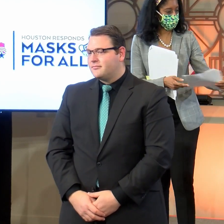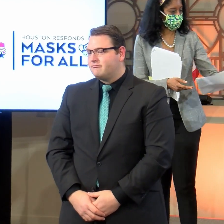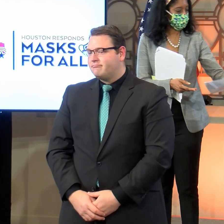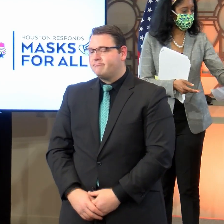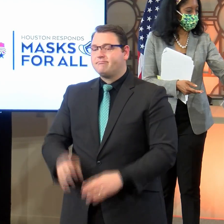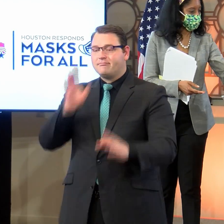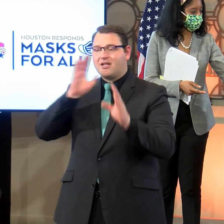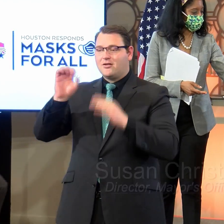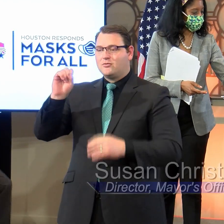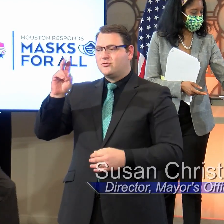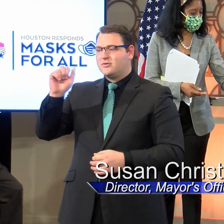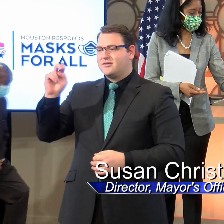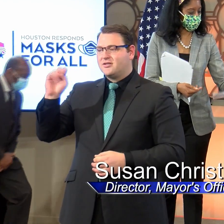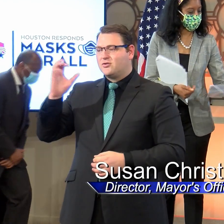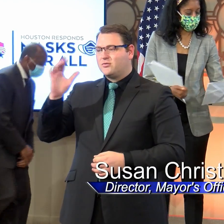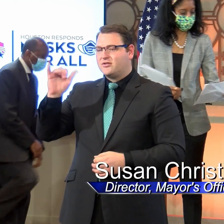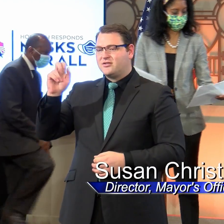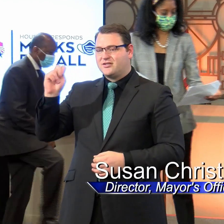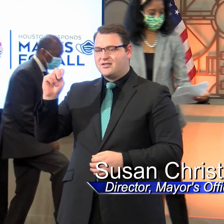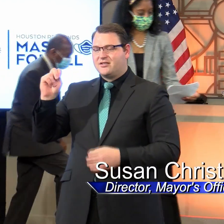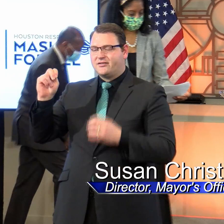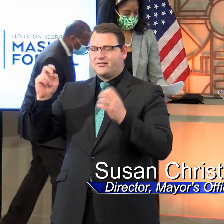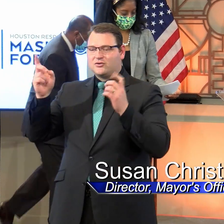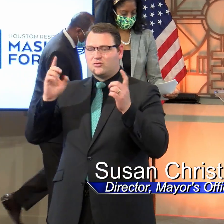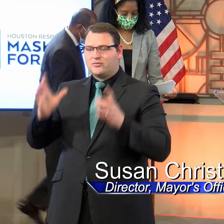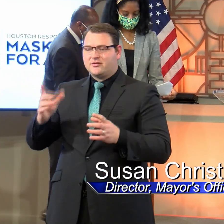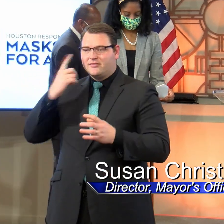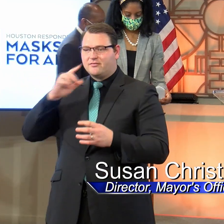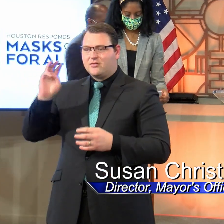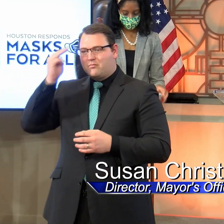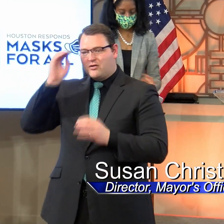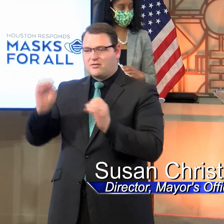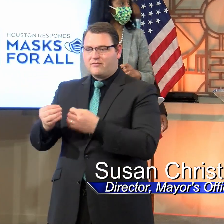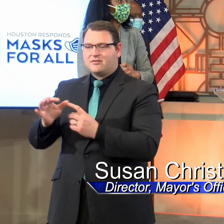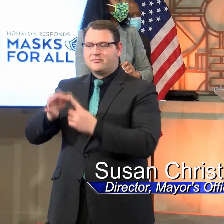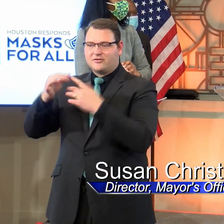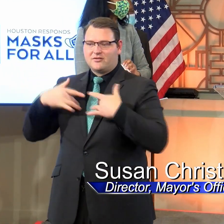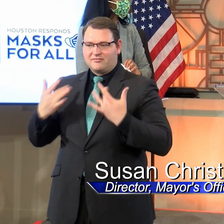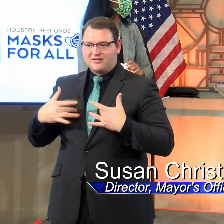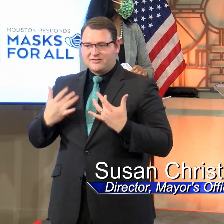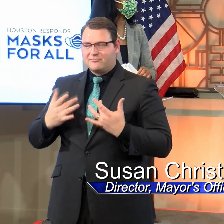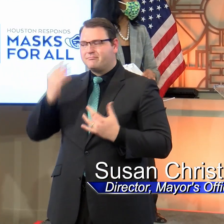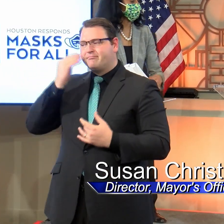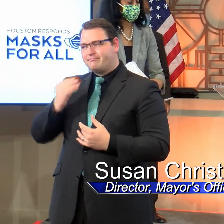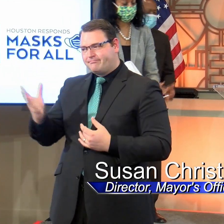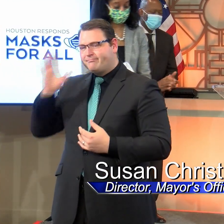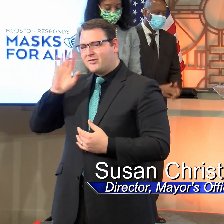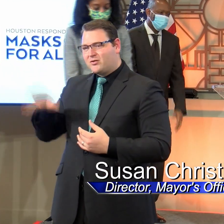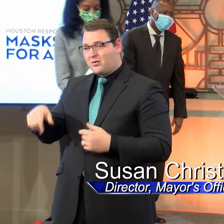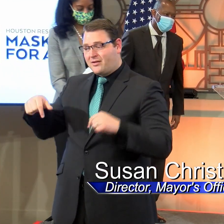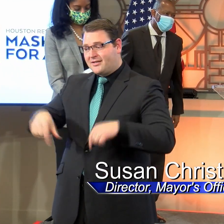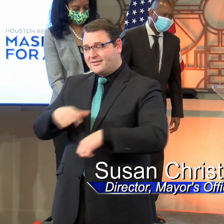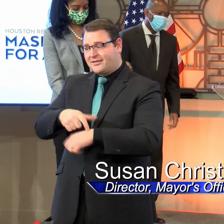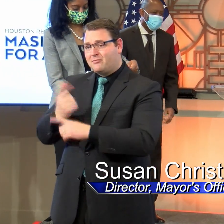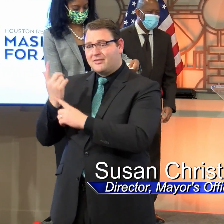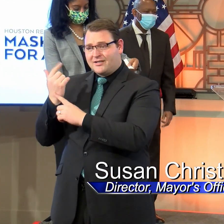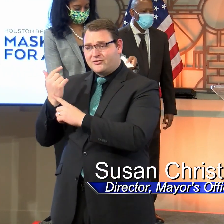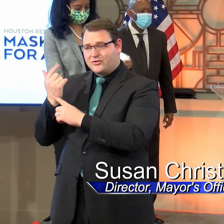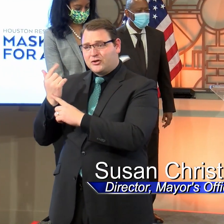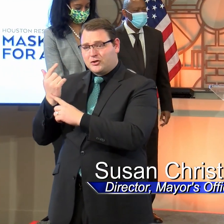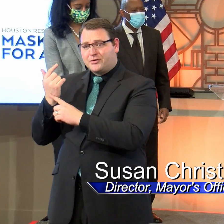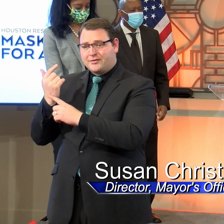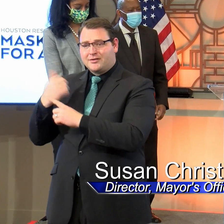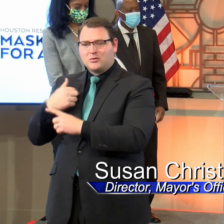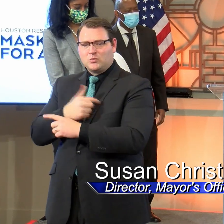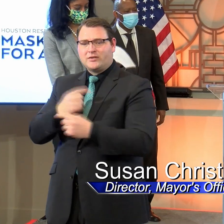Hello, I'm Susan Christian. I'm Director of the Mayor's Office of Special Events. Mayor, this time last year, we